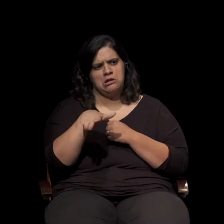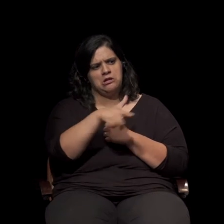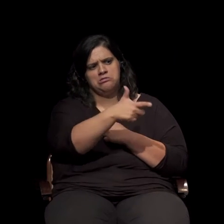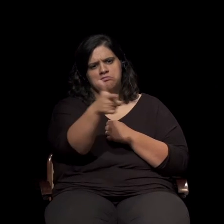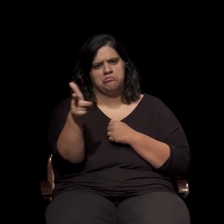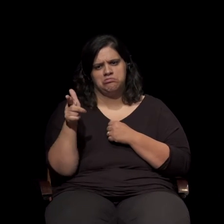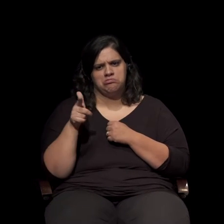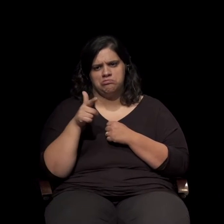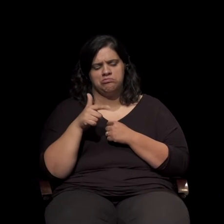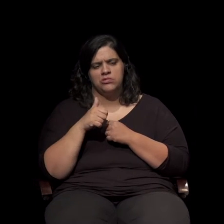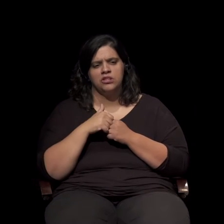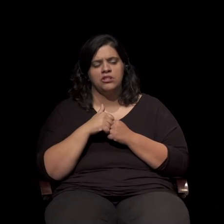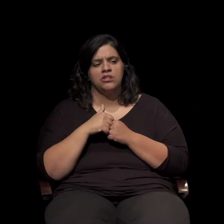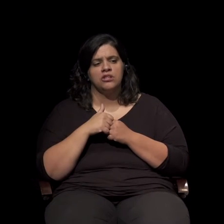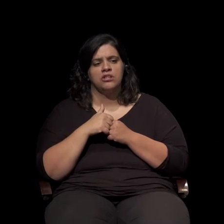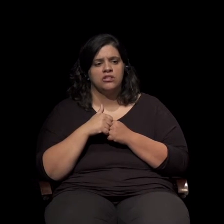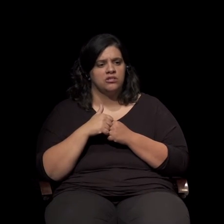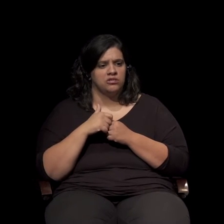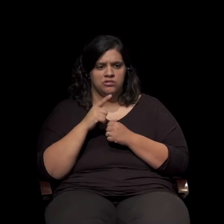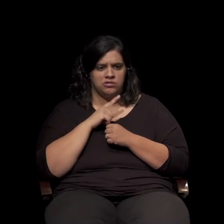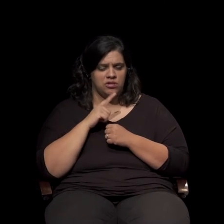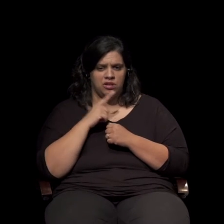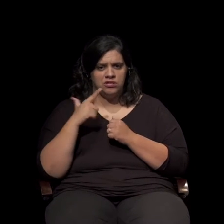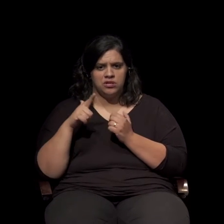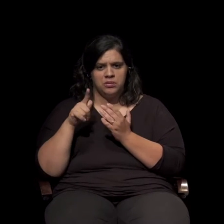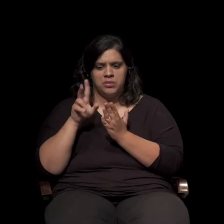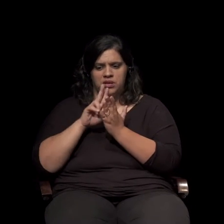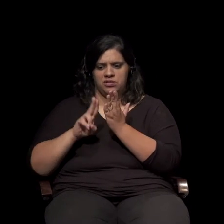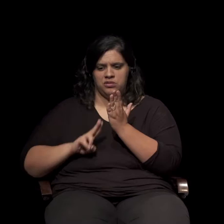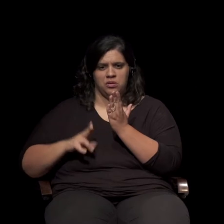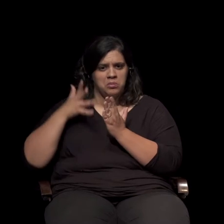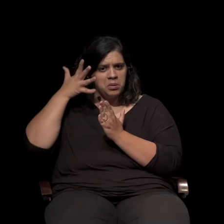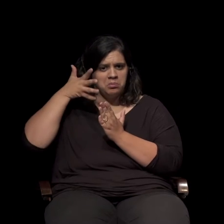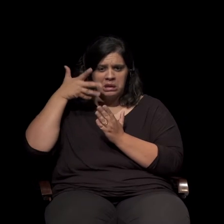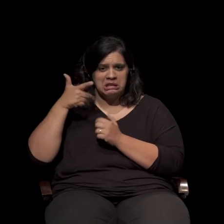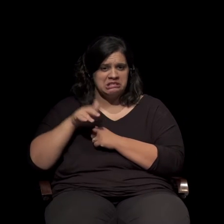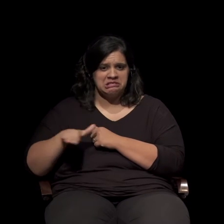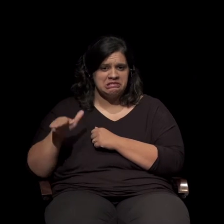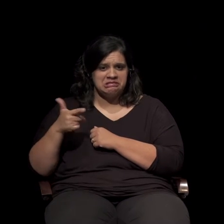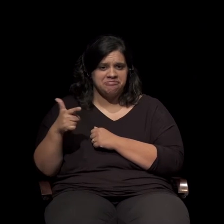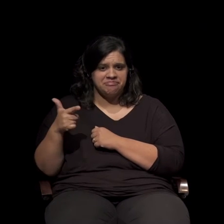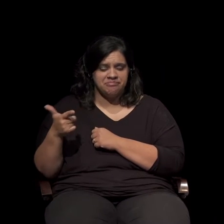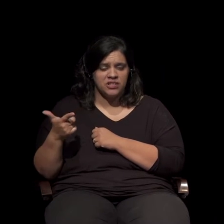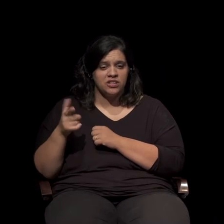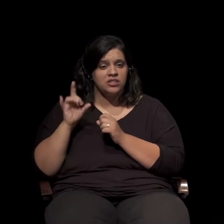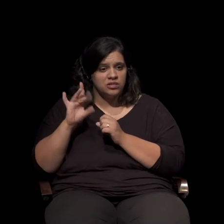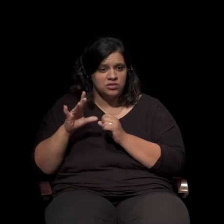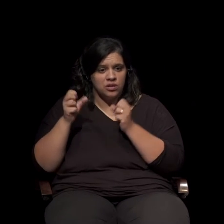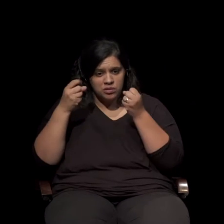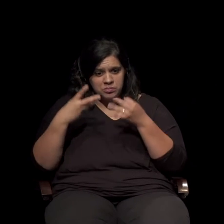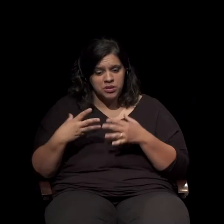on the list of speakers, so really all we can speak about truthfully is ourselves.